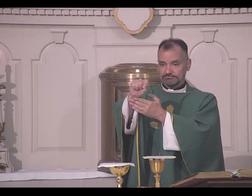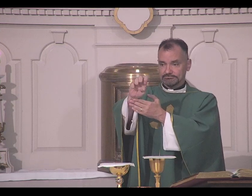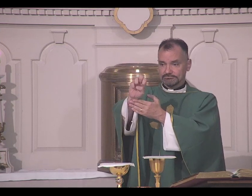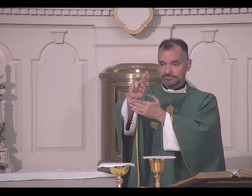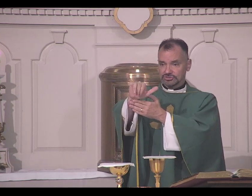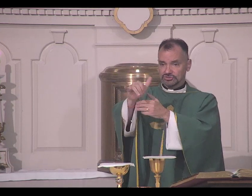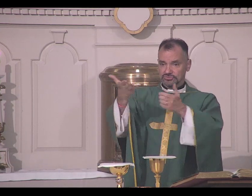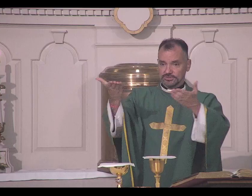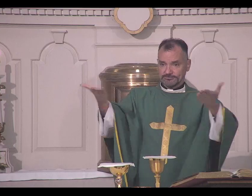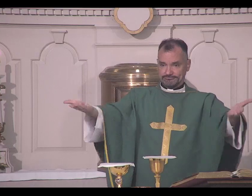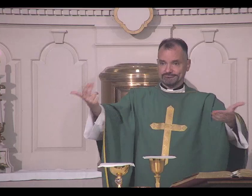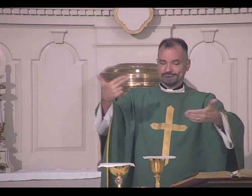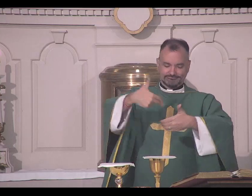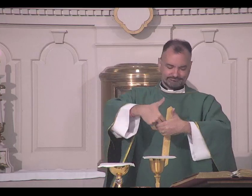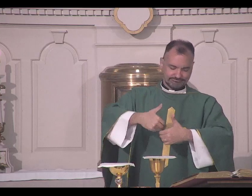the mystery of faith.